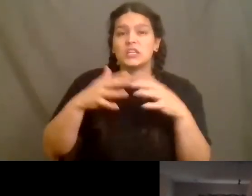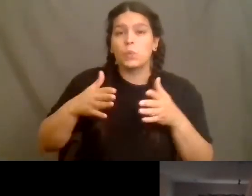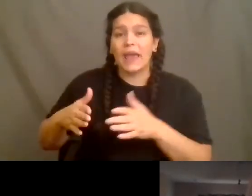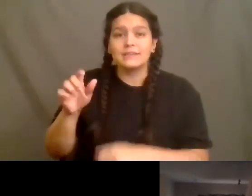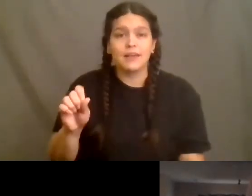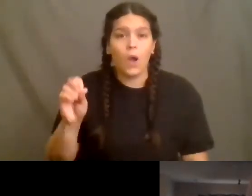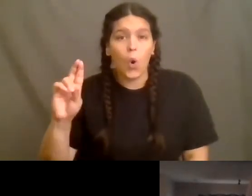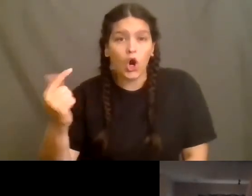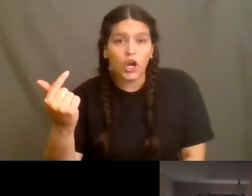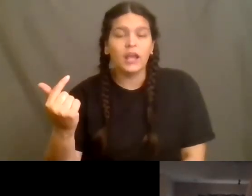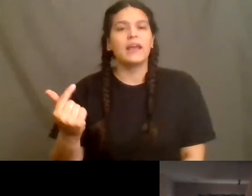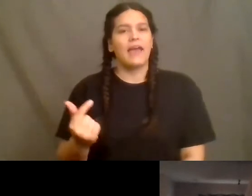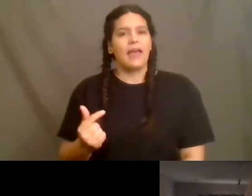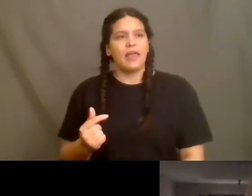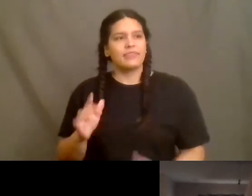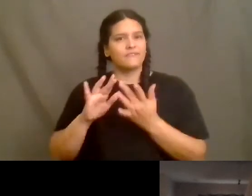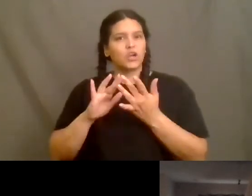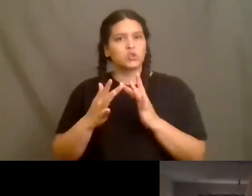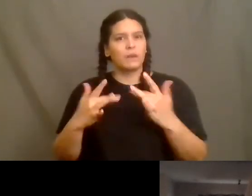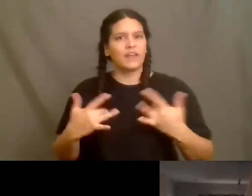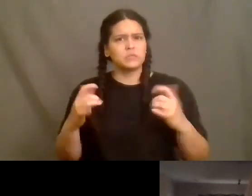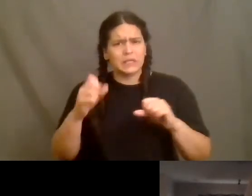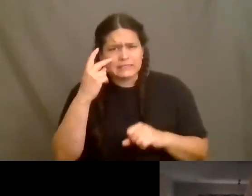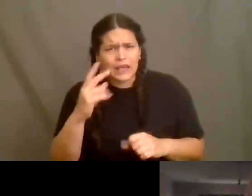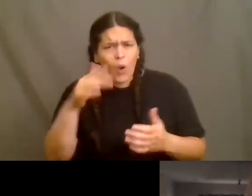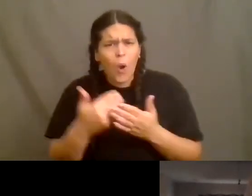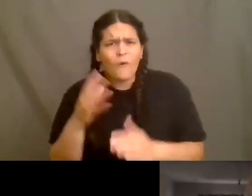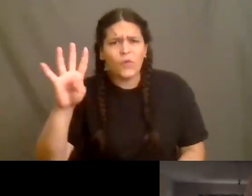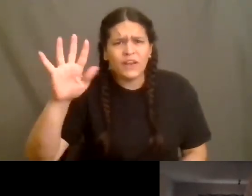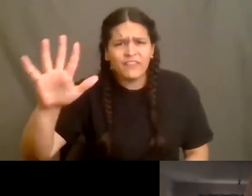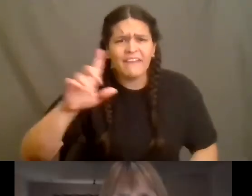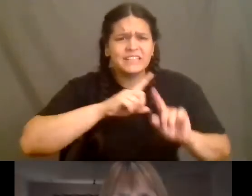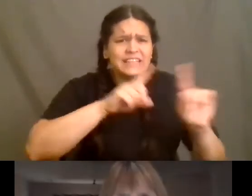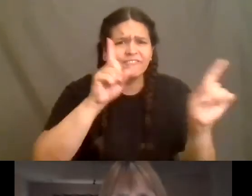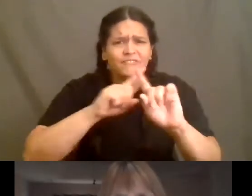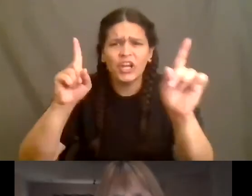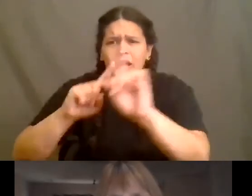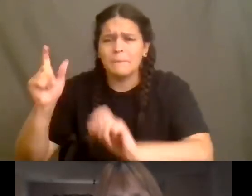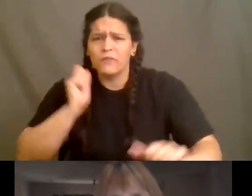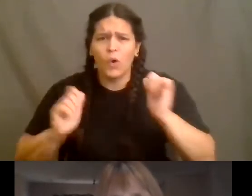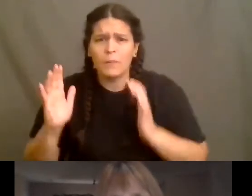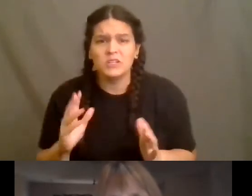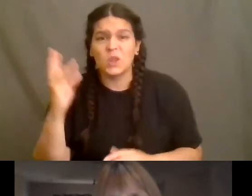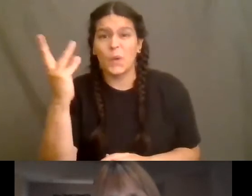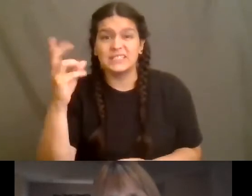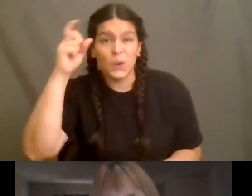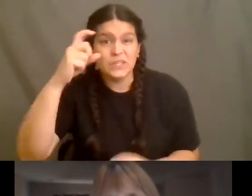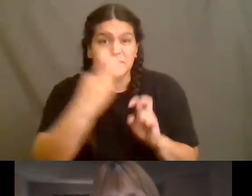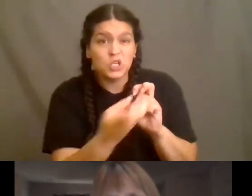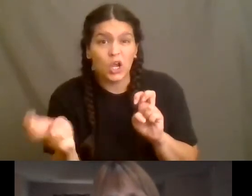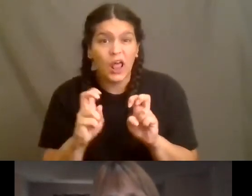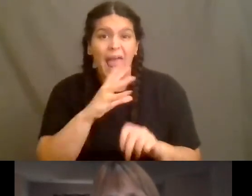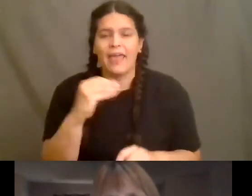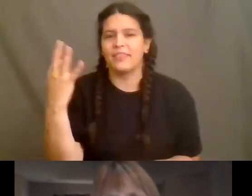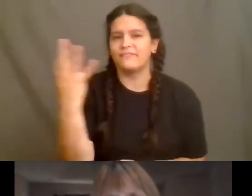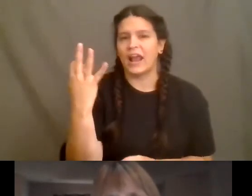events, you'll be able to see all 45 performers in the Wednesday Wisdom Circle as well as the Friday virtual events.